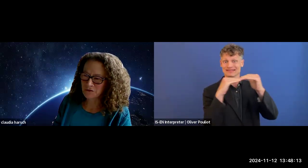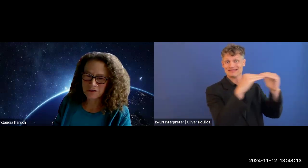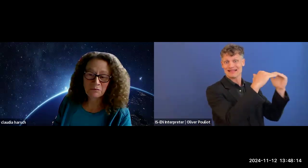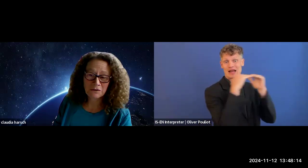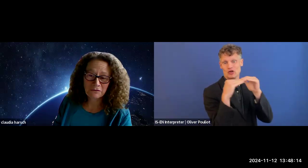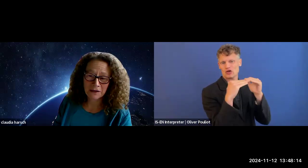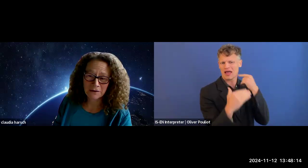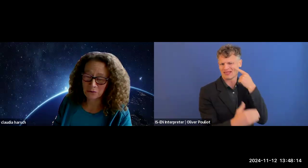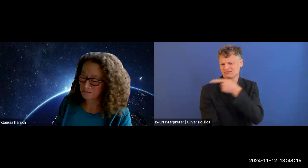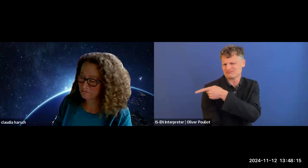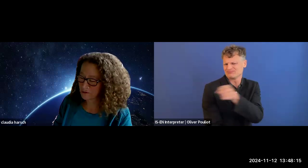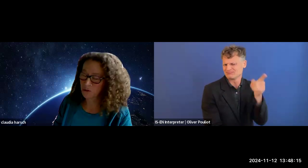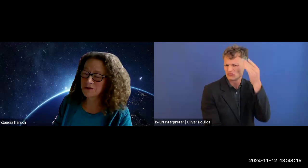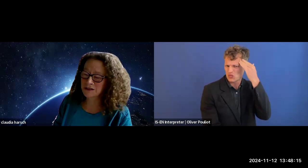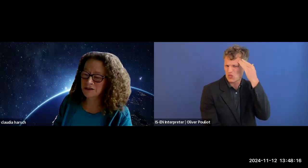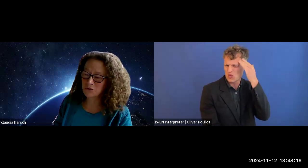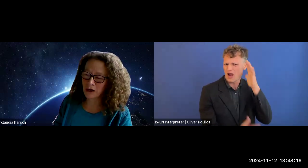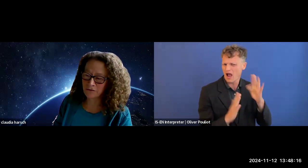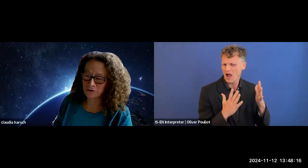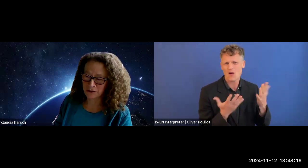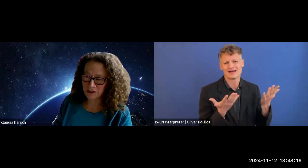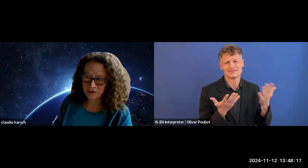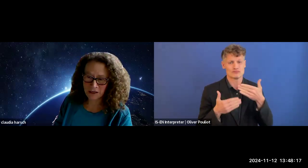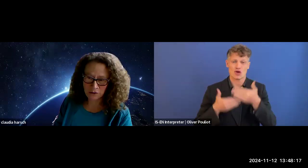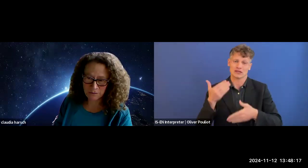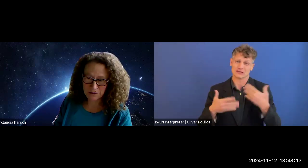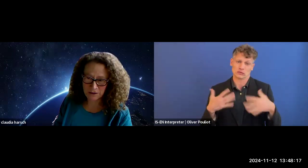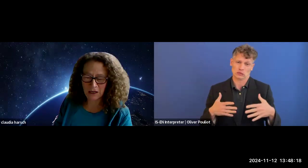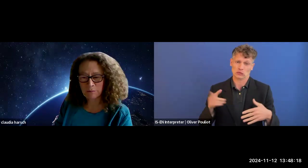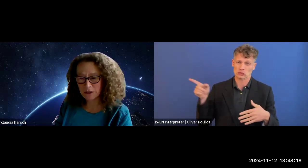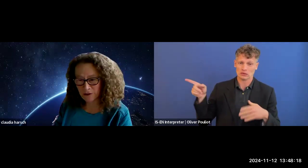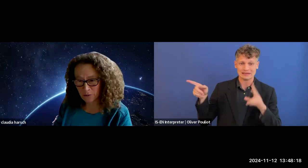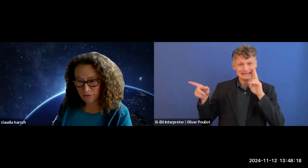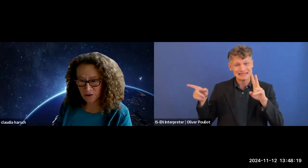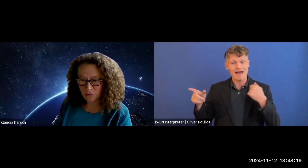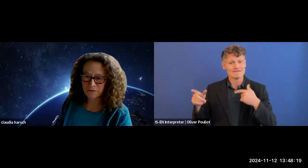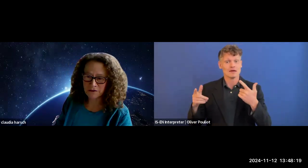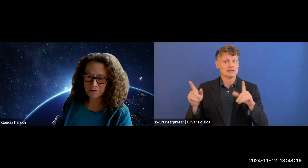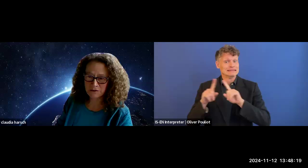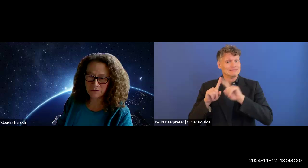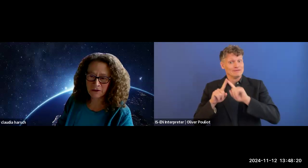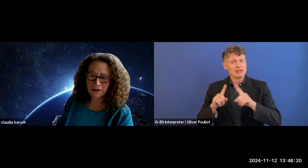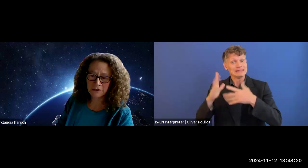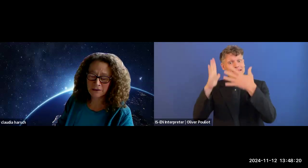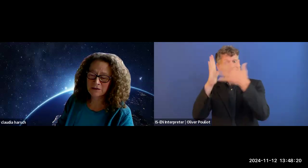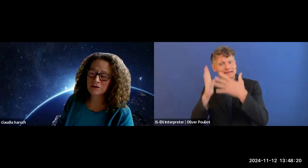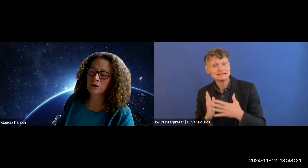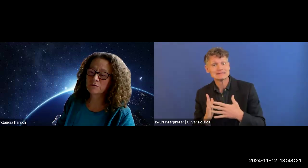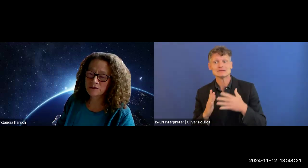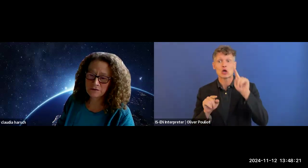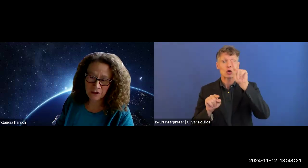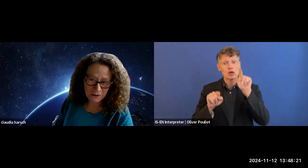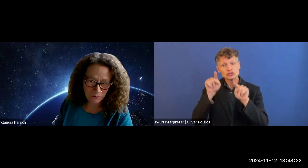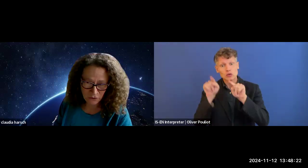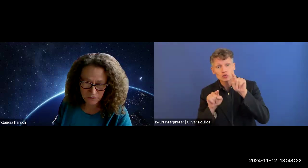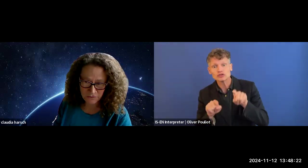And just to simplify the whole process, you have your test items. They have been developed with the use of test specifications. You